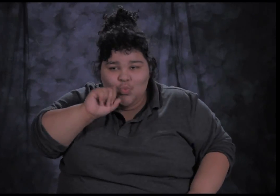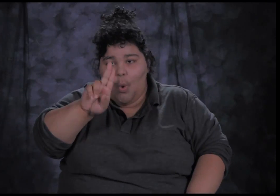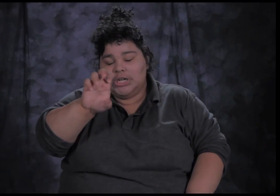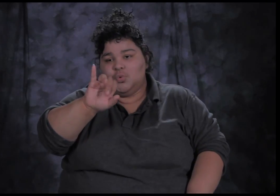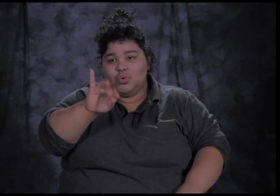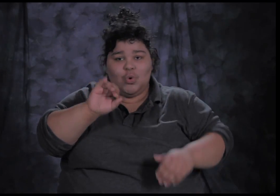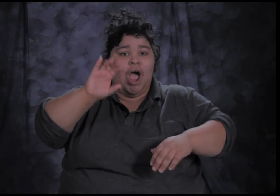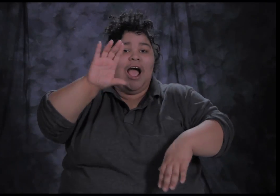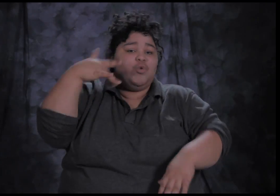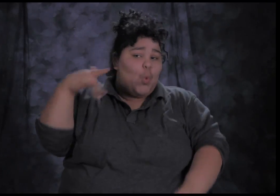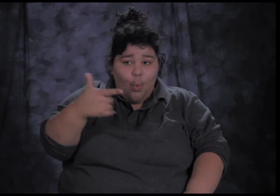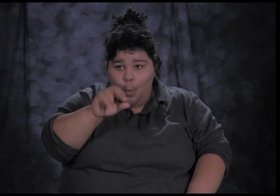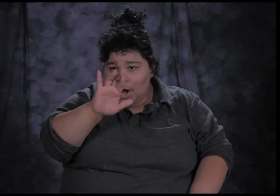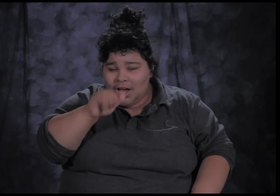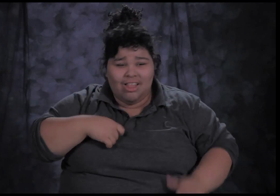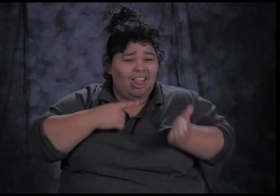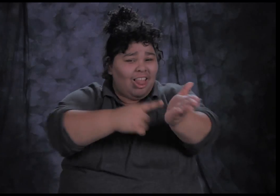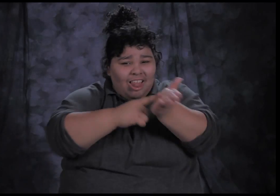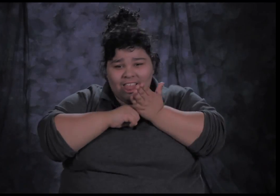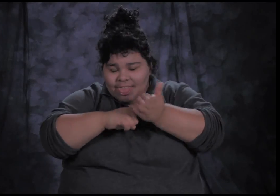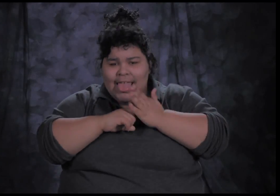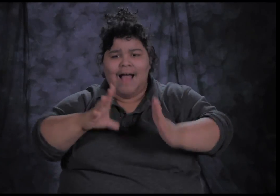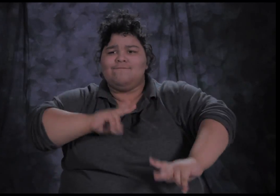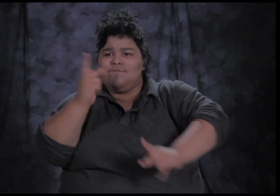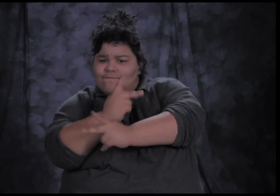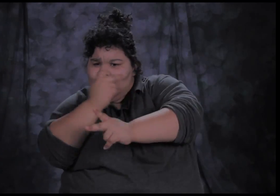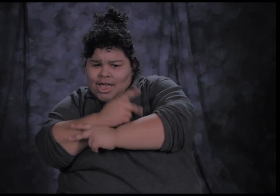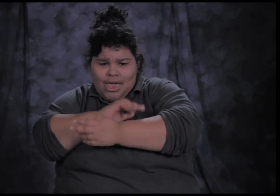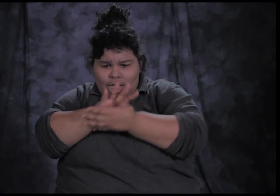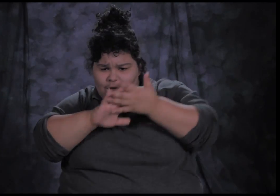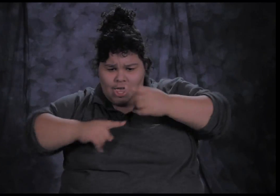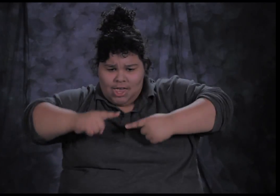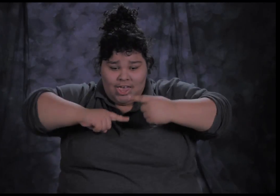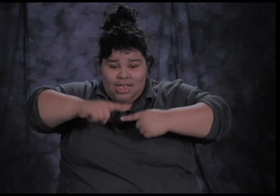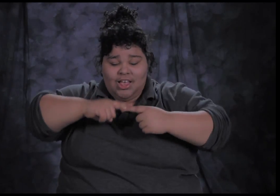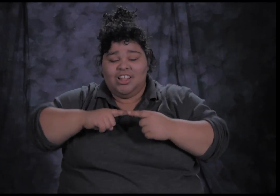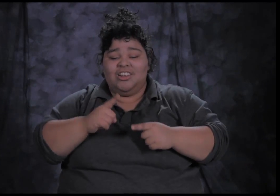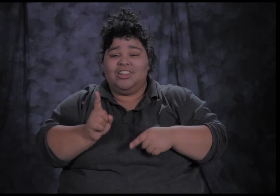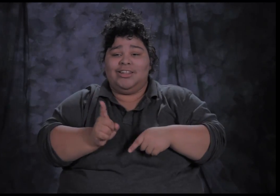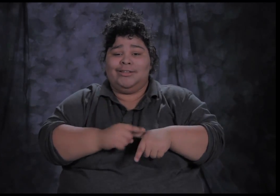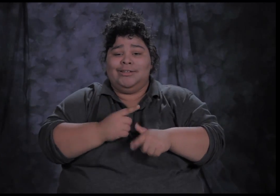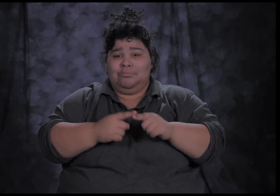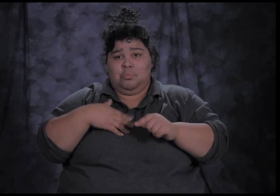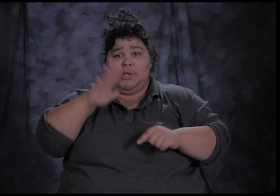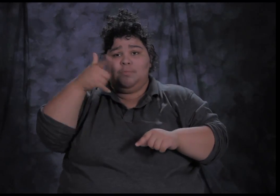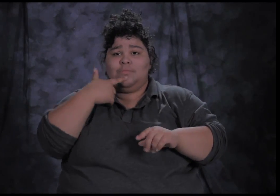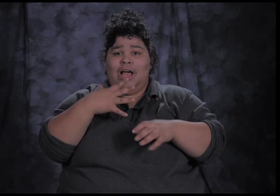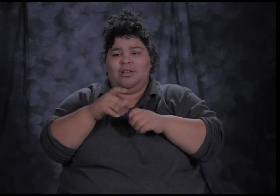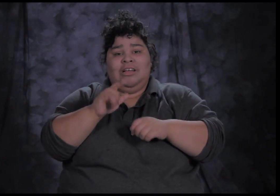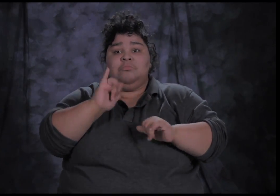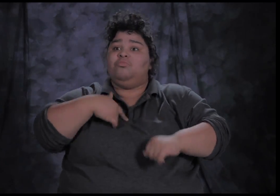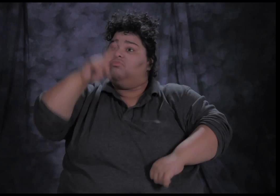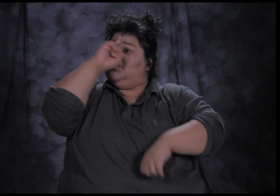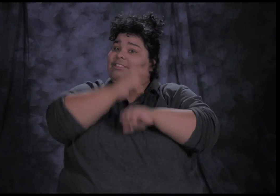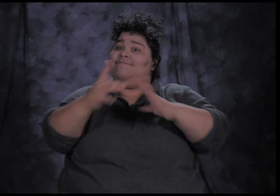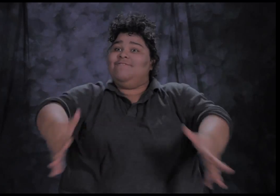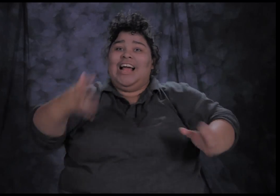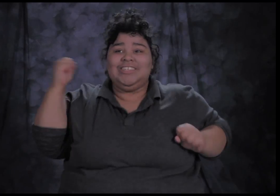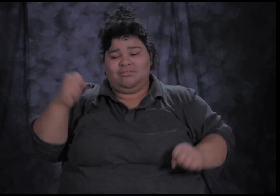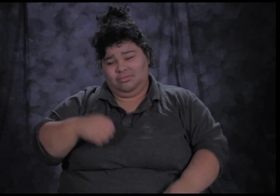swings. I'm pretty stable. I don't have these big drops in depression. I just don't. So I was doing all this research